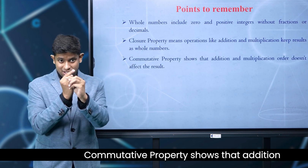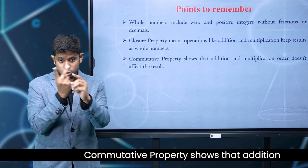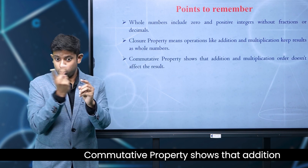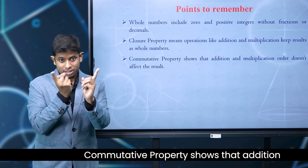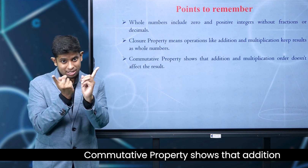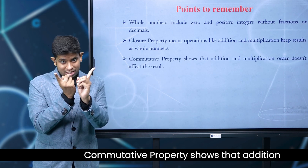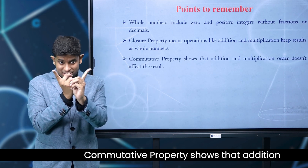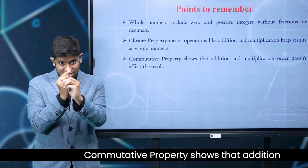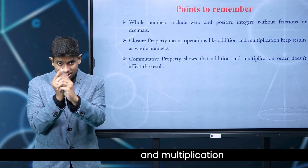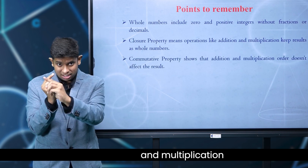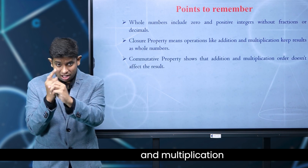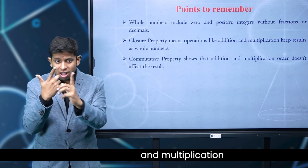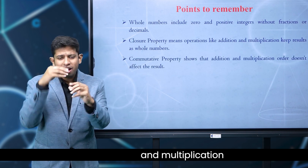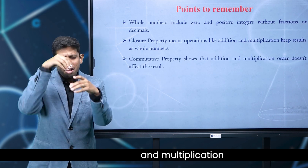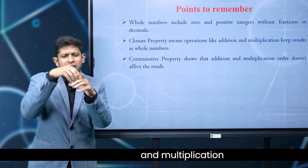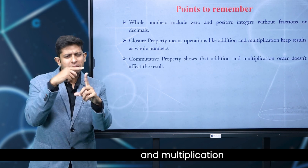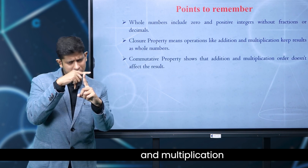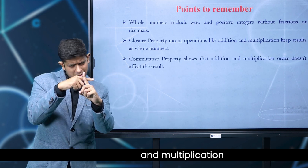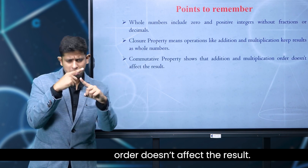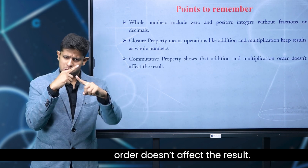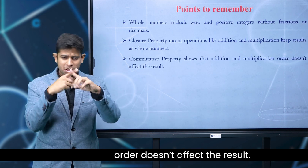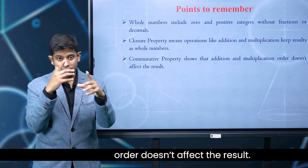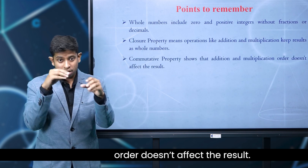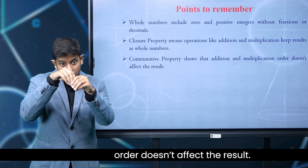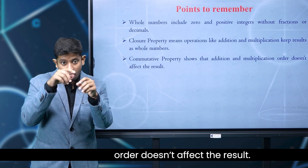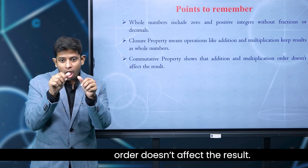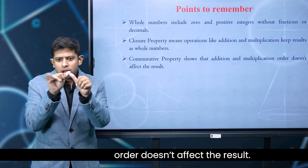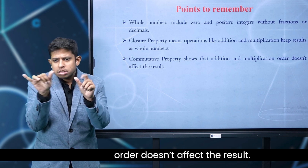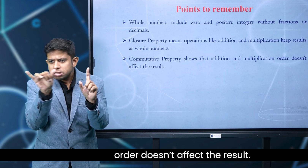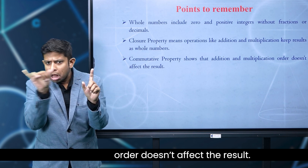shows that addition and multiplication order doesn't affect the result.